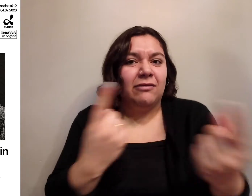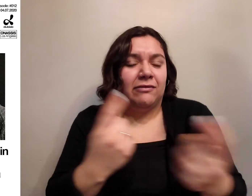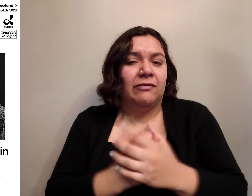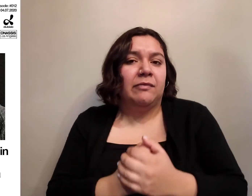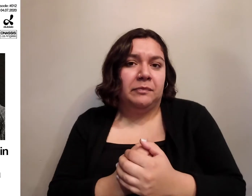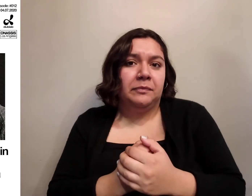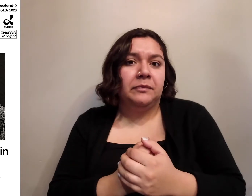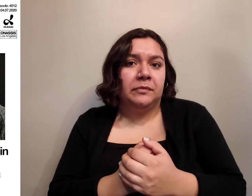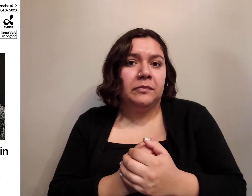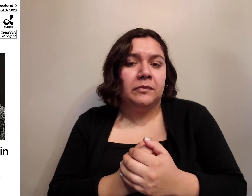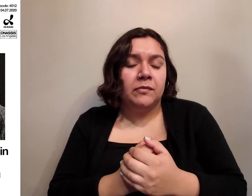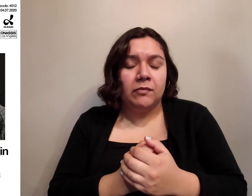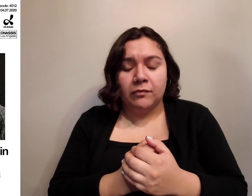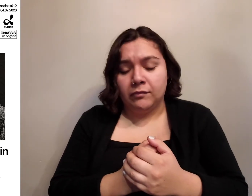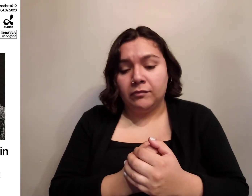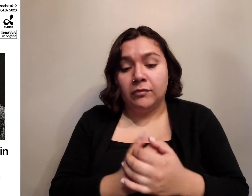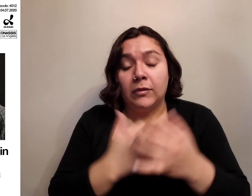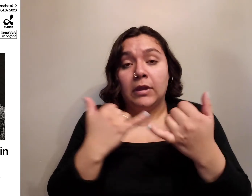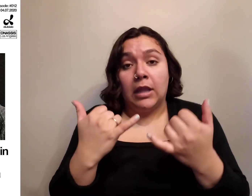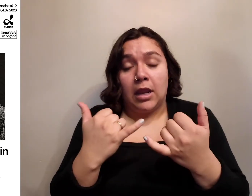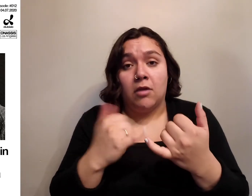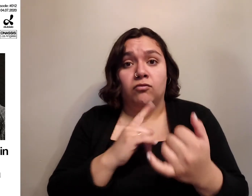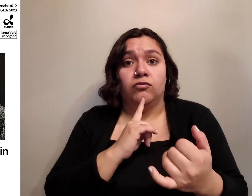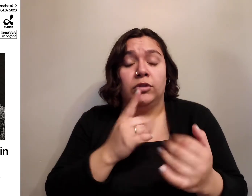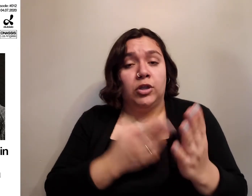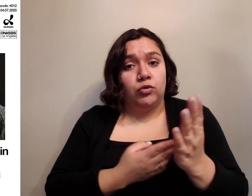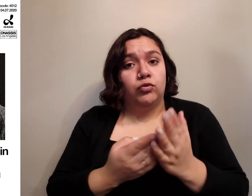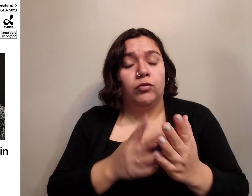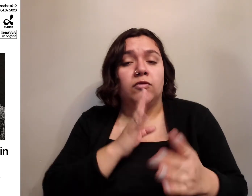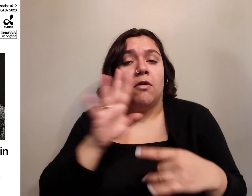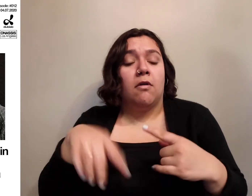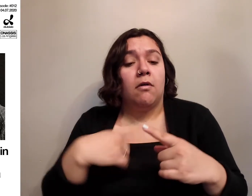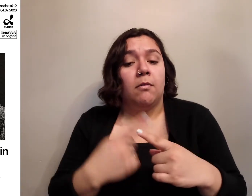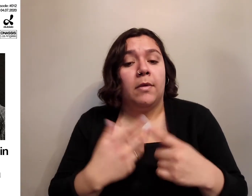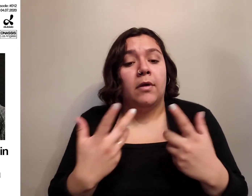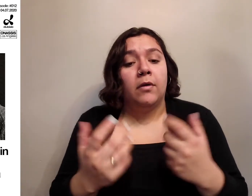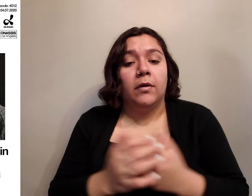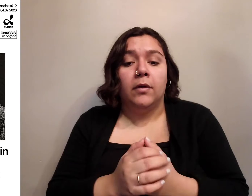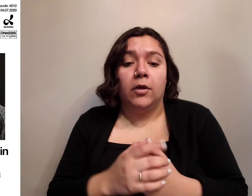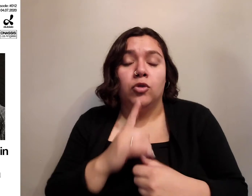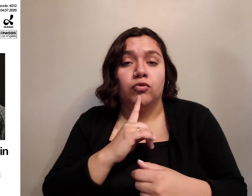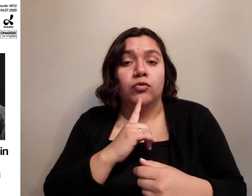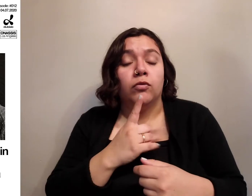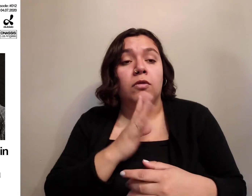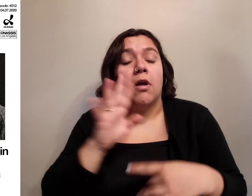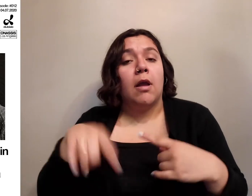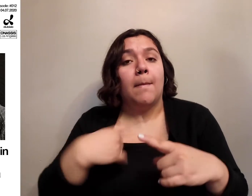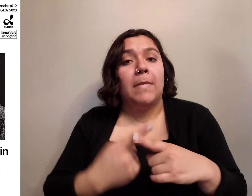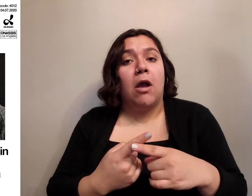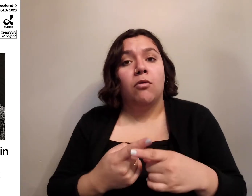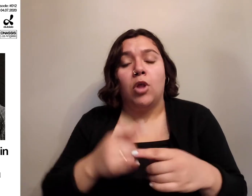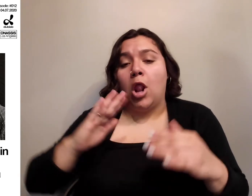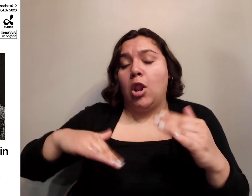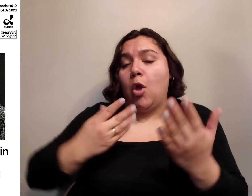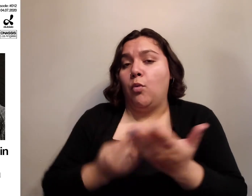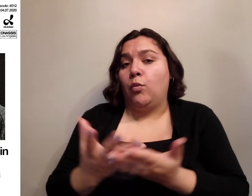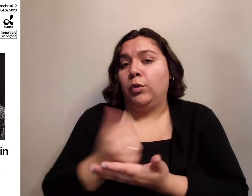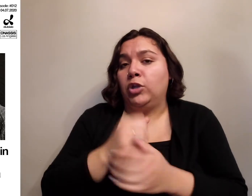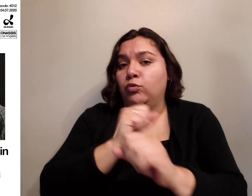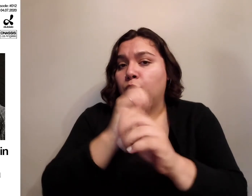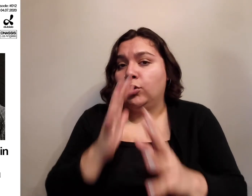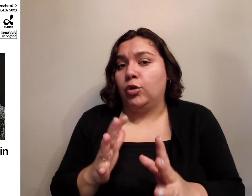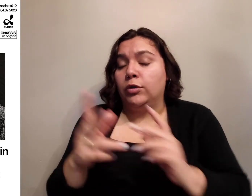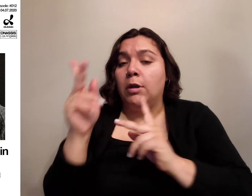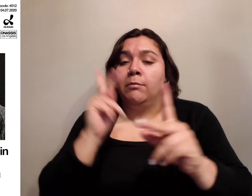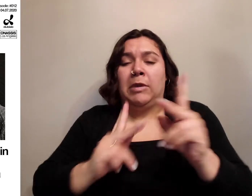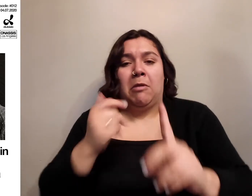so it is particularly true when we think about the ways that low-wage workers, poor people